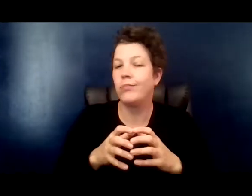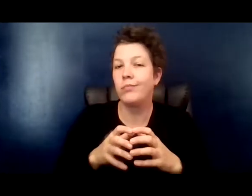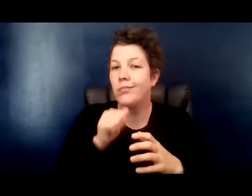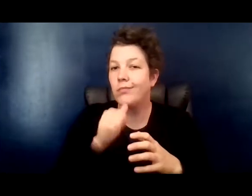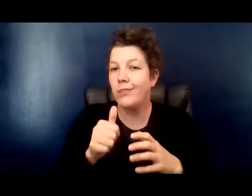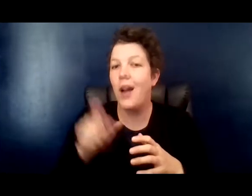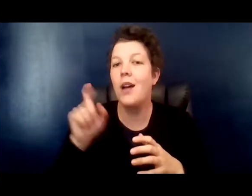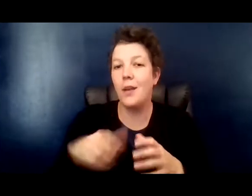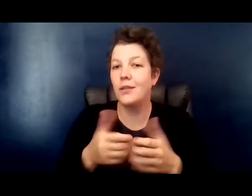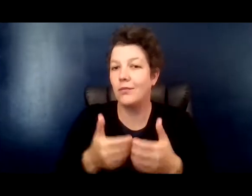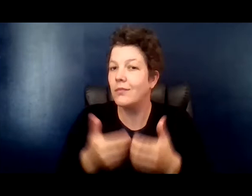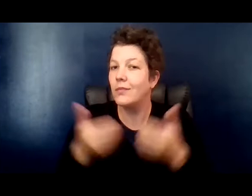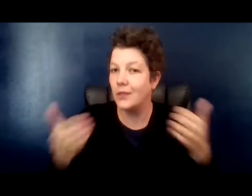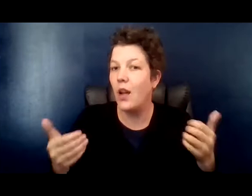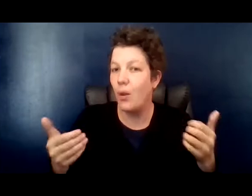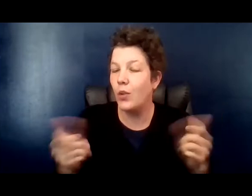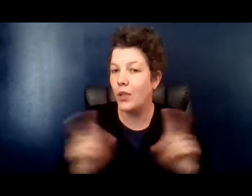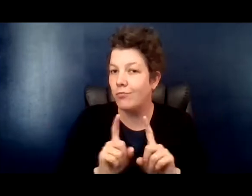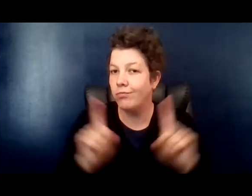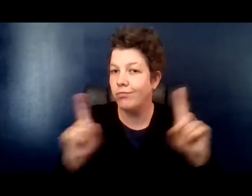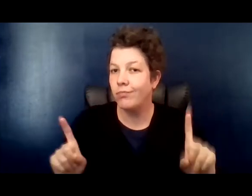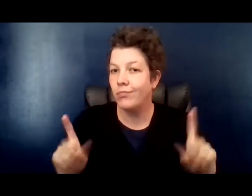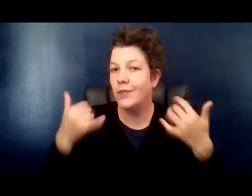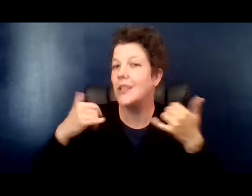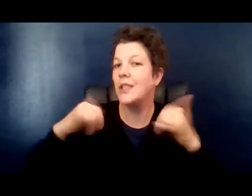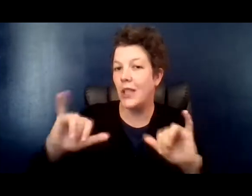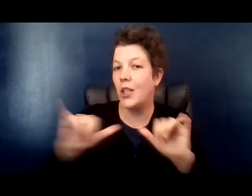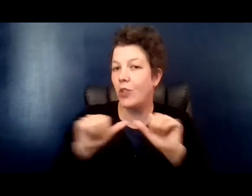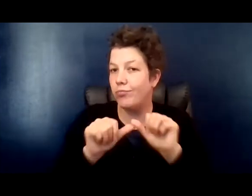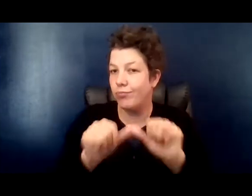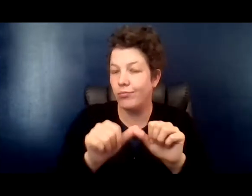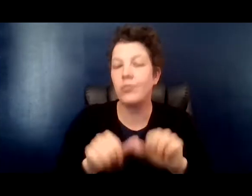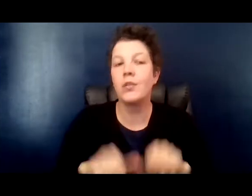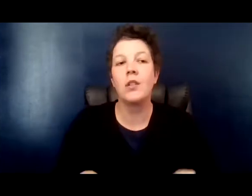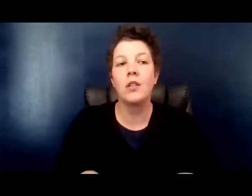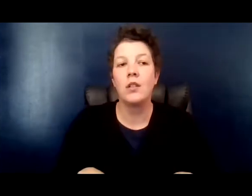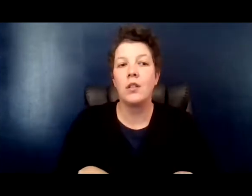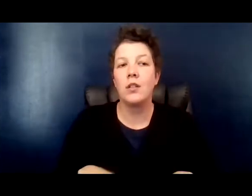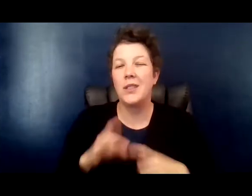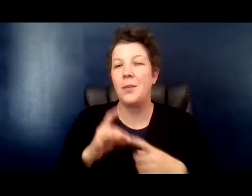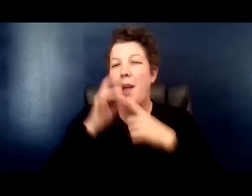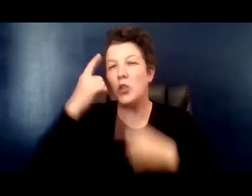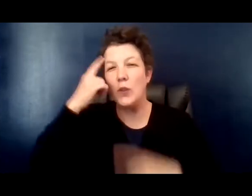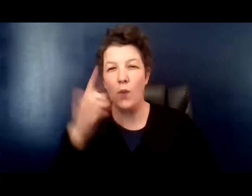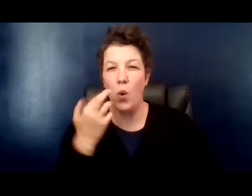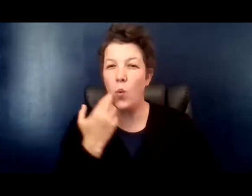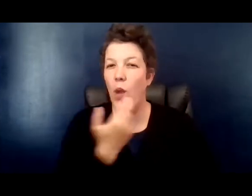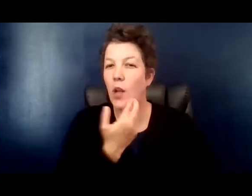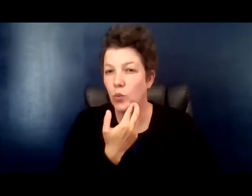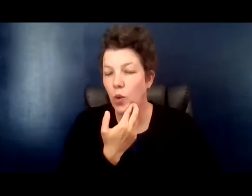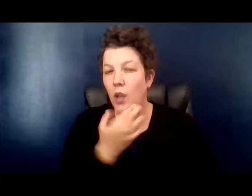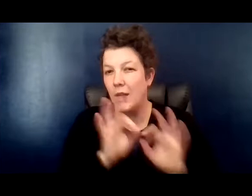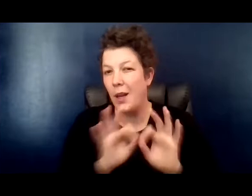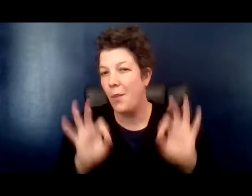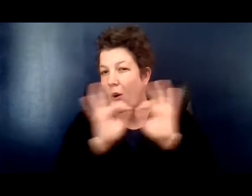wholesale, restaurant, or whatever it may be in the future, what I'm hopeful for is we've got some kind of uniform way that whether you're